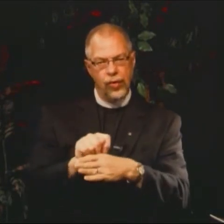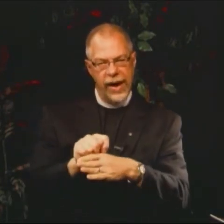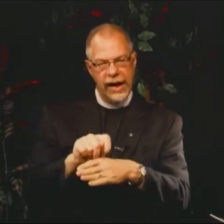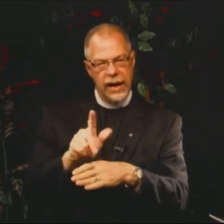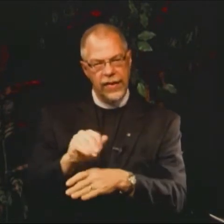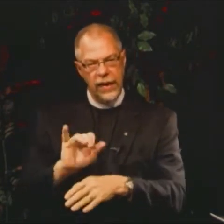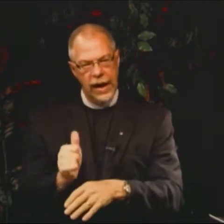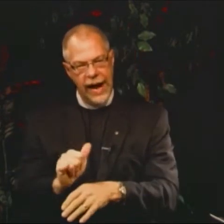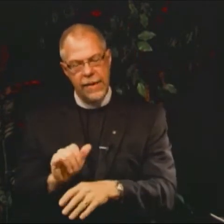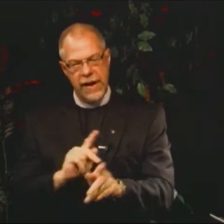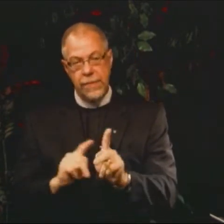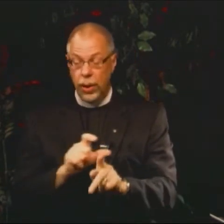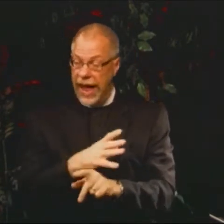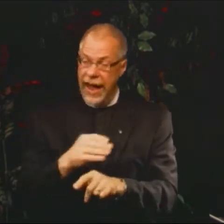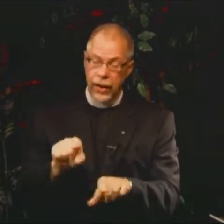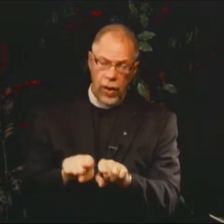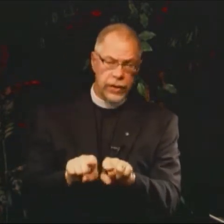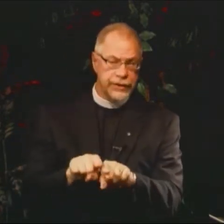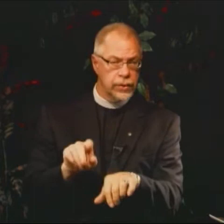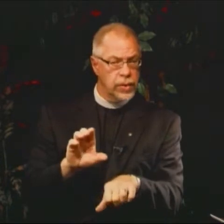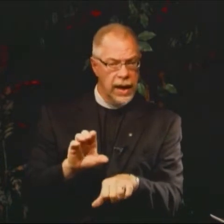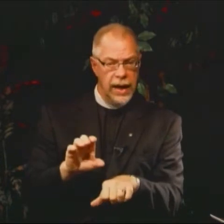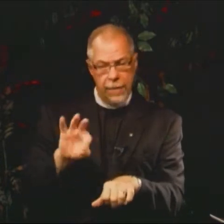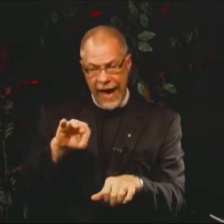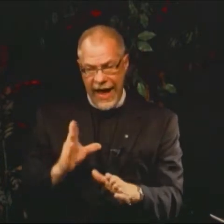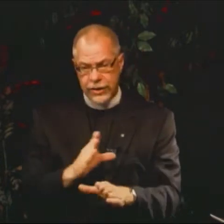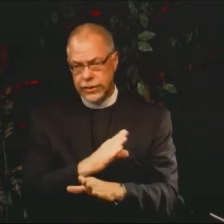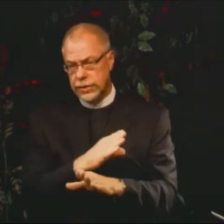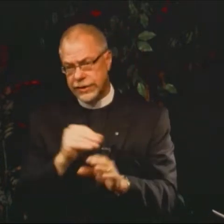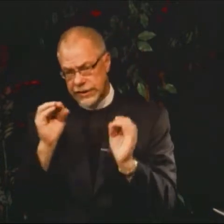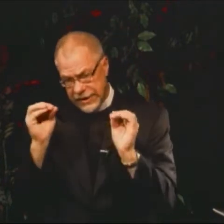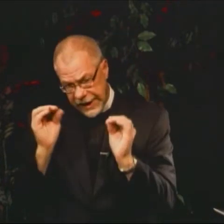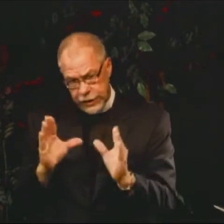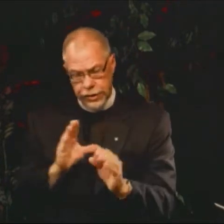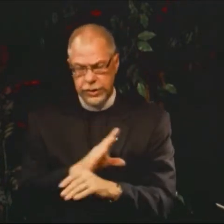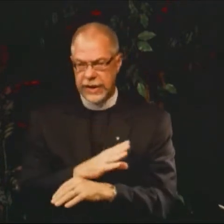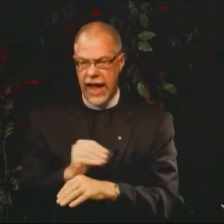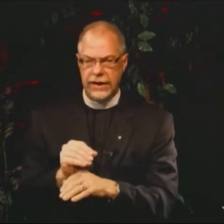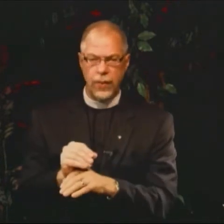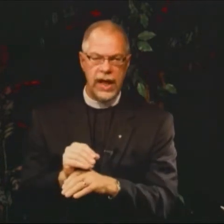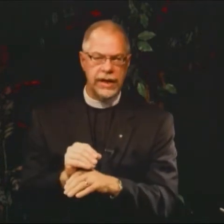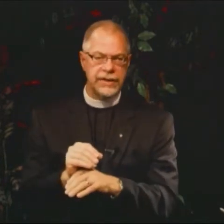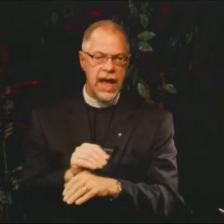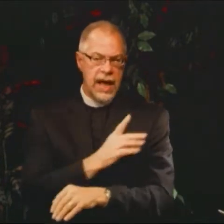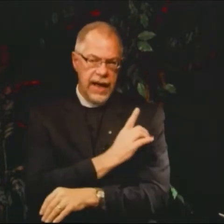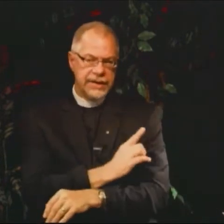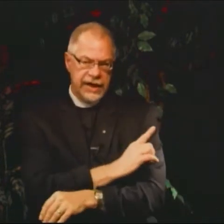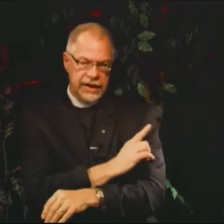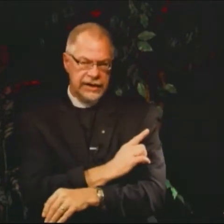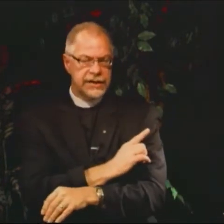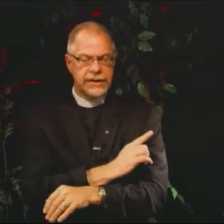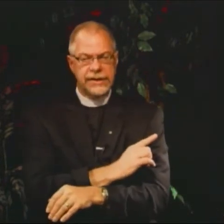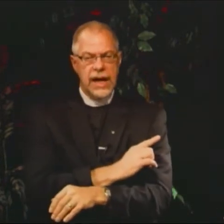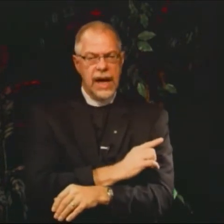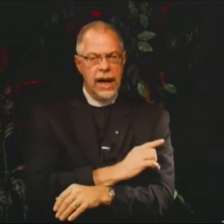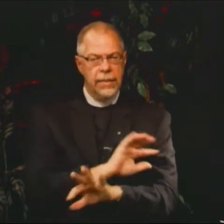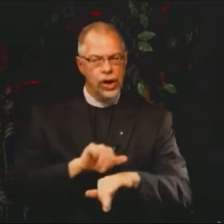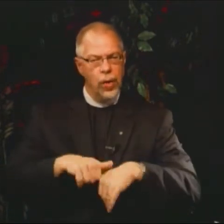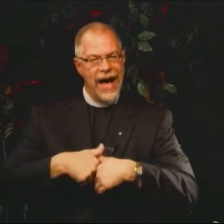train the lay people and also pastors and teachers, as well as deaconesses,